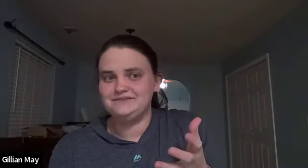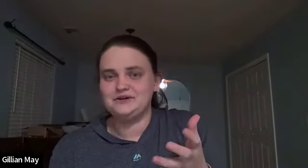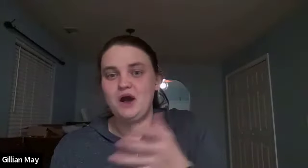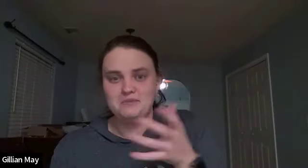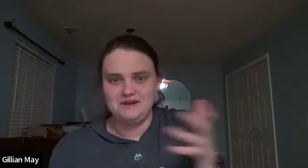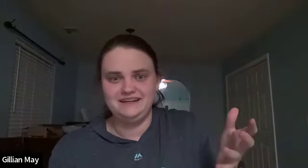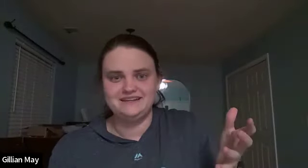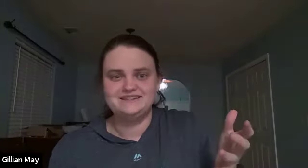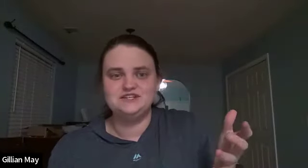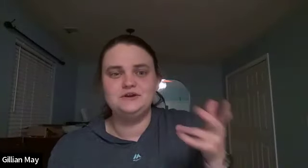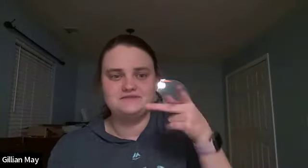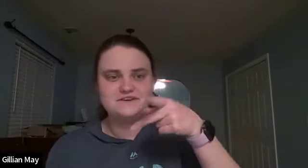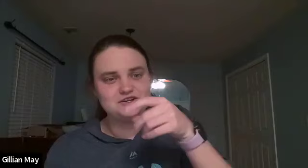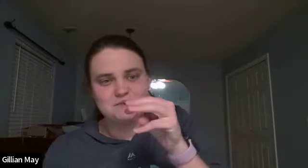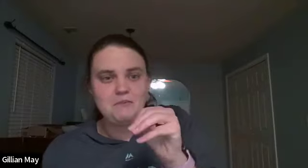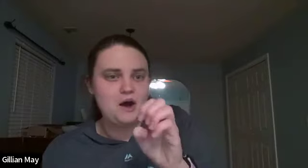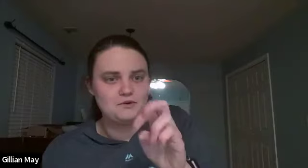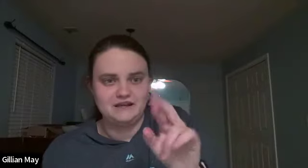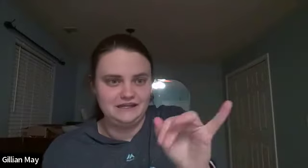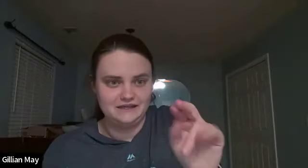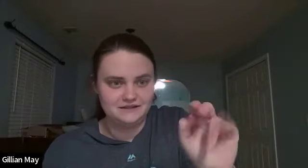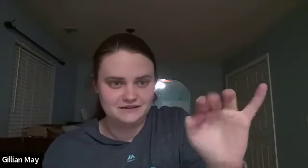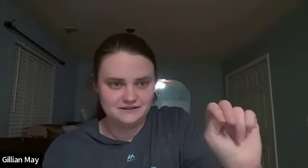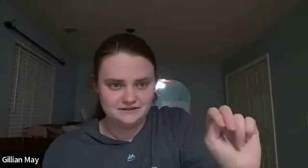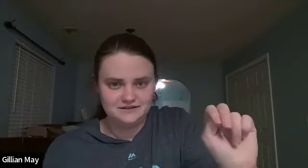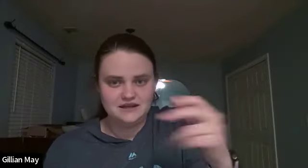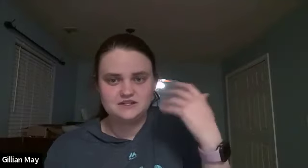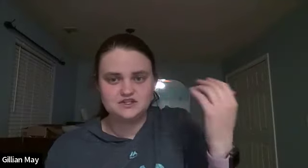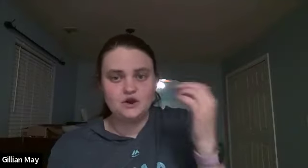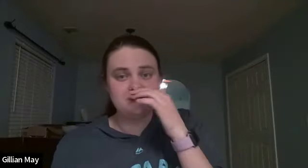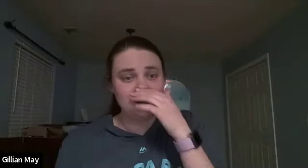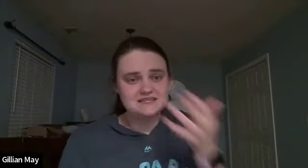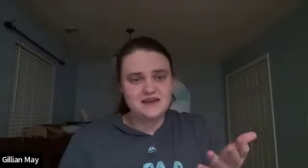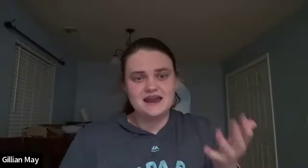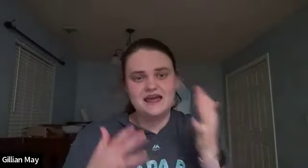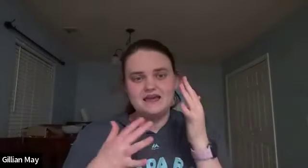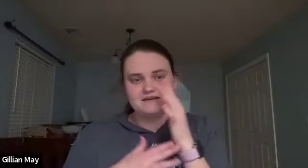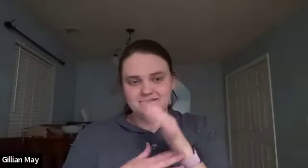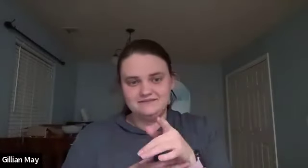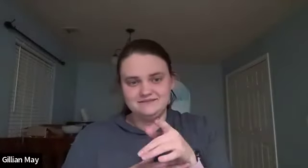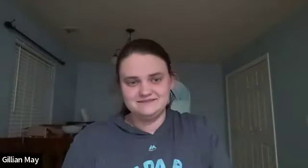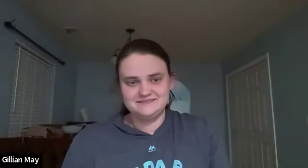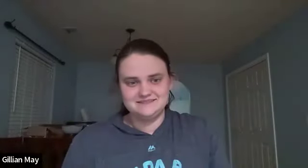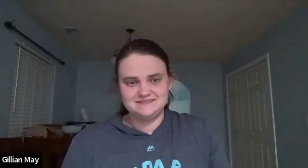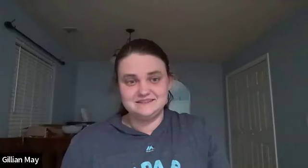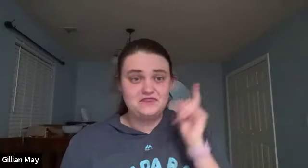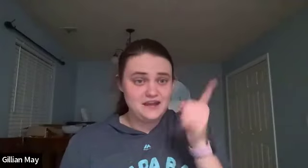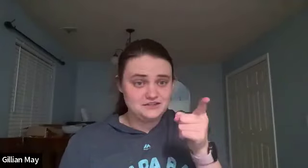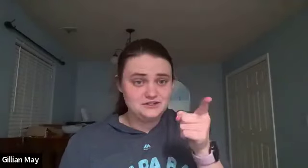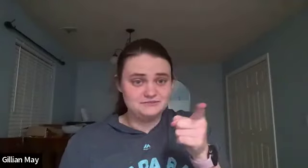for Pomeranian, so you'd have to finger spell Pomeranian. And so because of that, Or get a new favorite dog, because that's a really